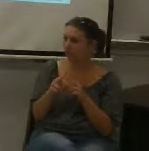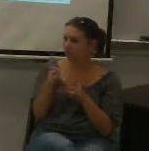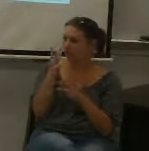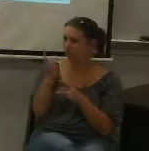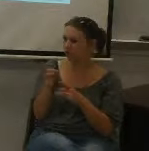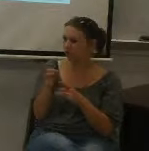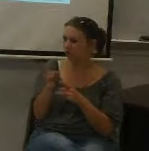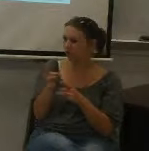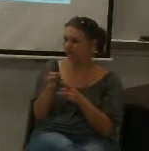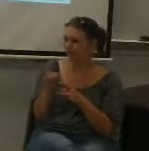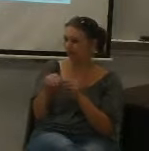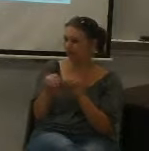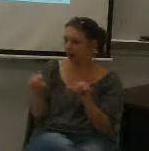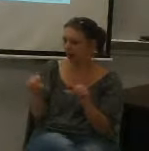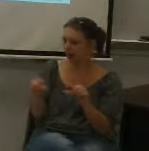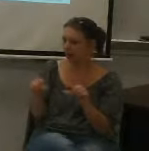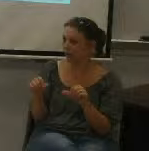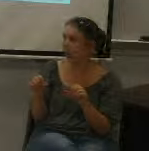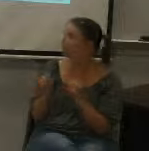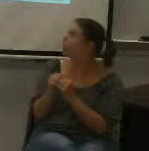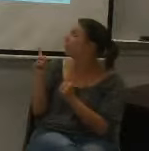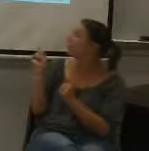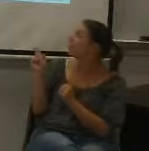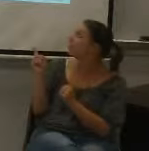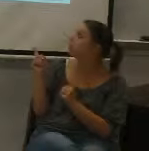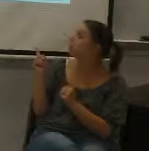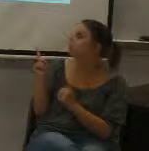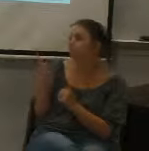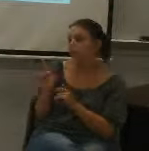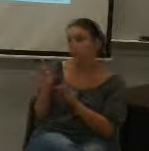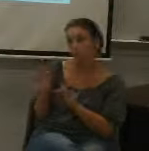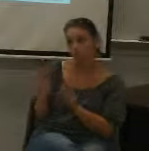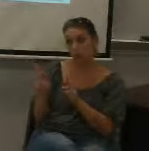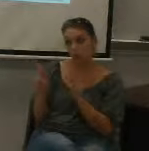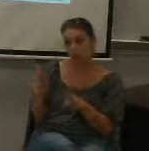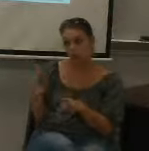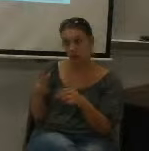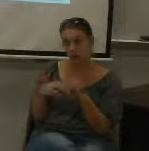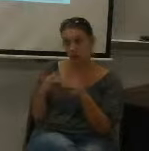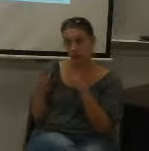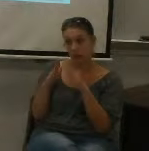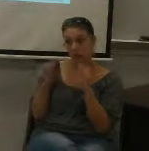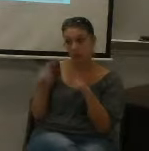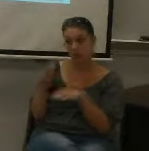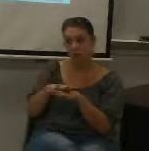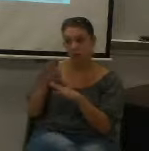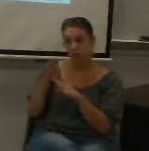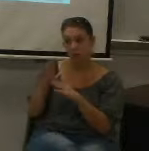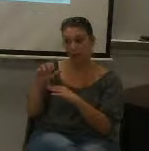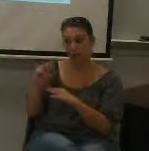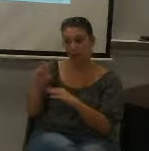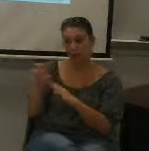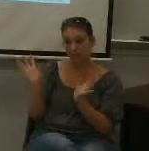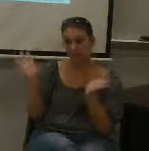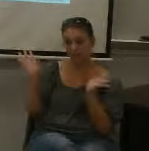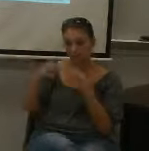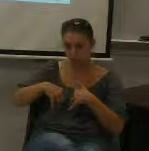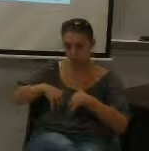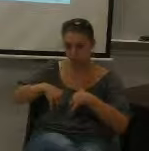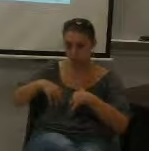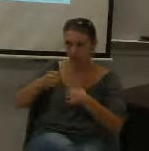topographies. In this case, this unfortunate person built their house on top of what was a cave that then collapsed, and the whole thing formed a